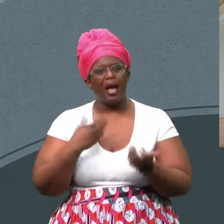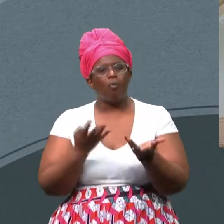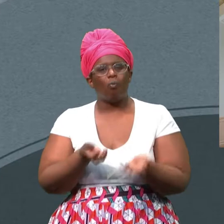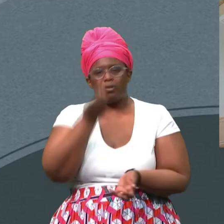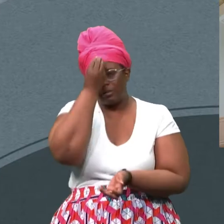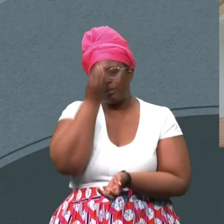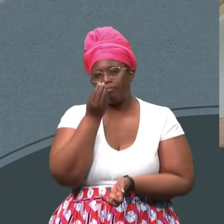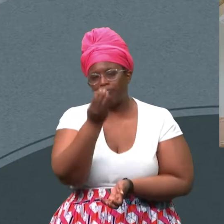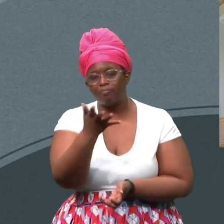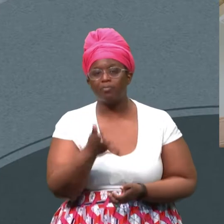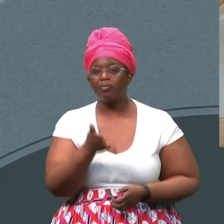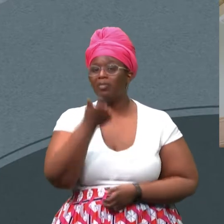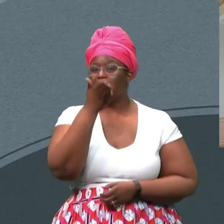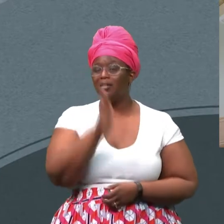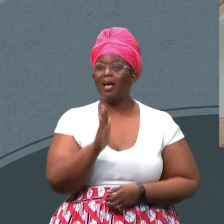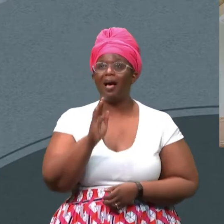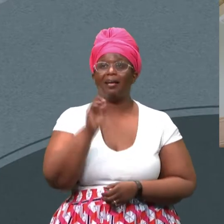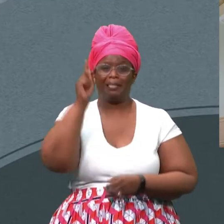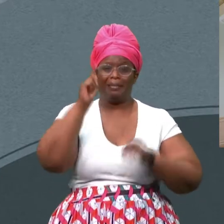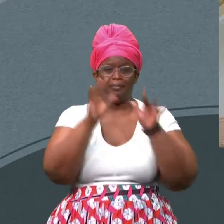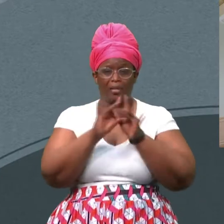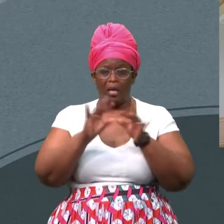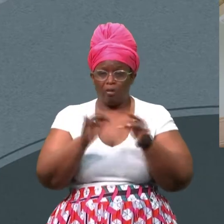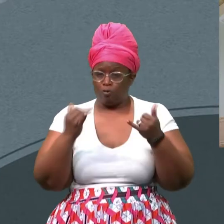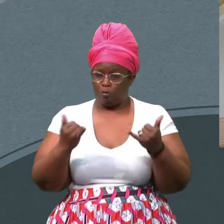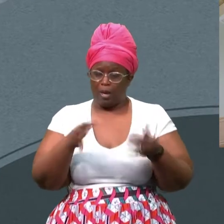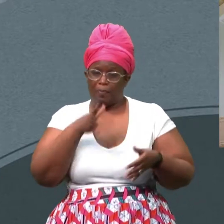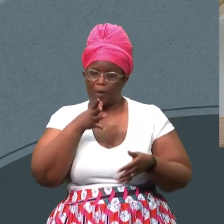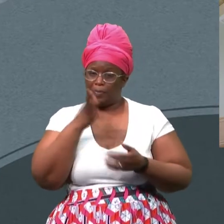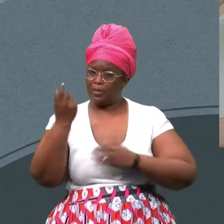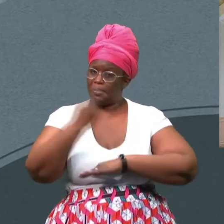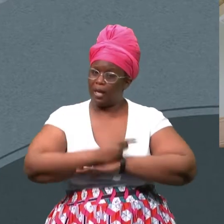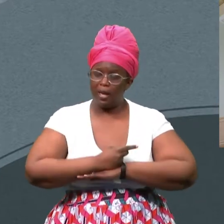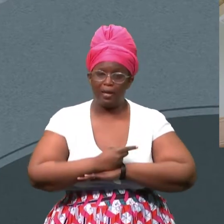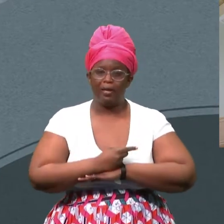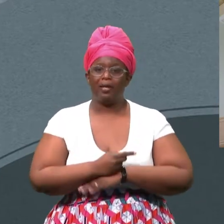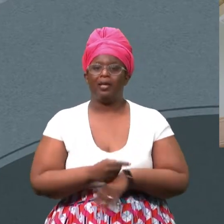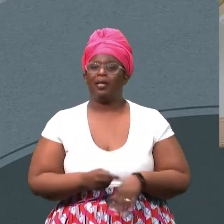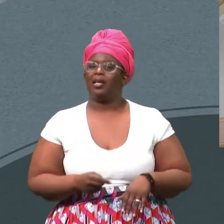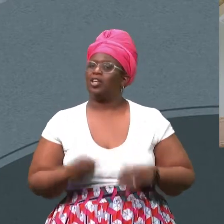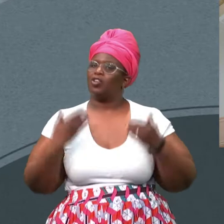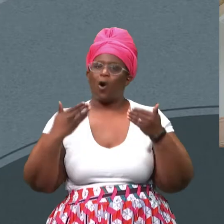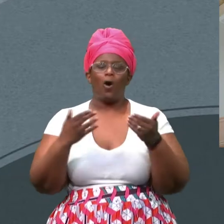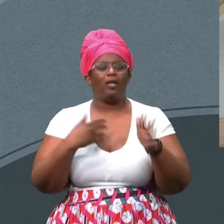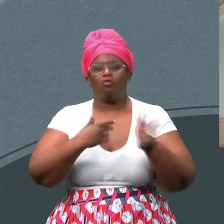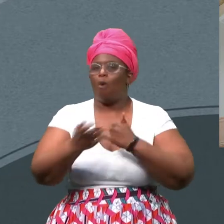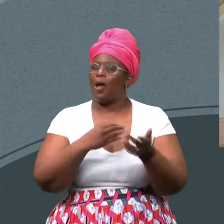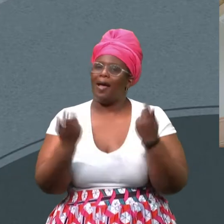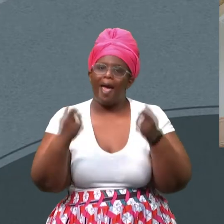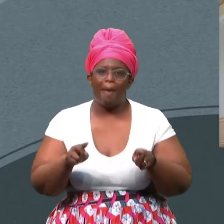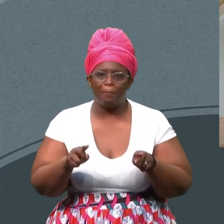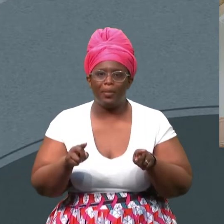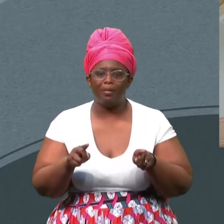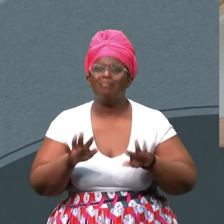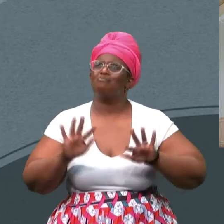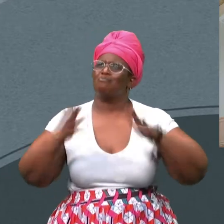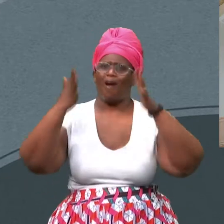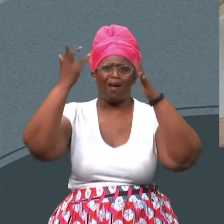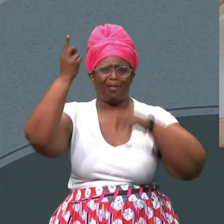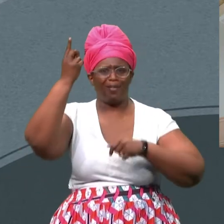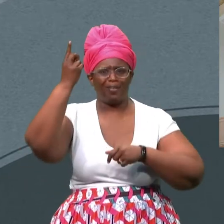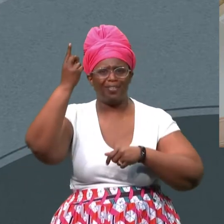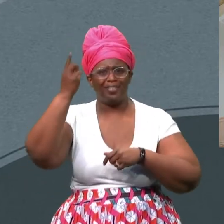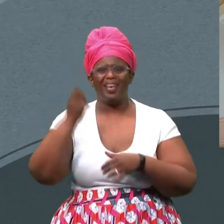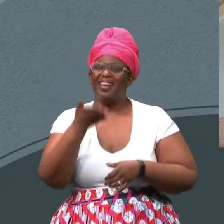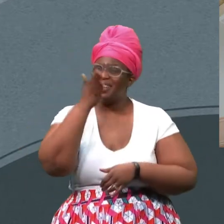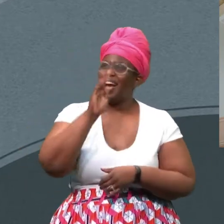somebody that God is saying on this Mother's Day, it's time to raise up in spite of praise. Yep, God